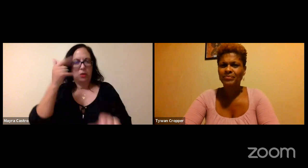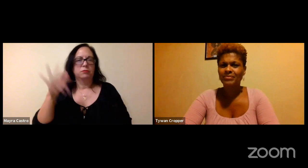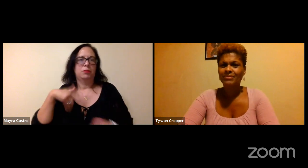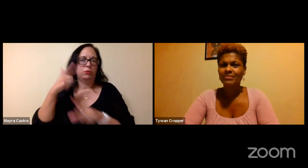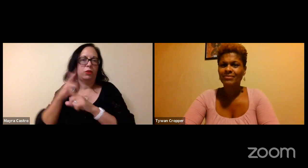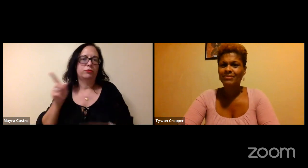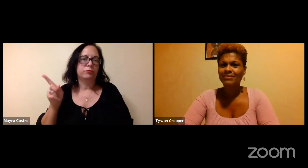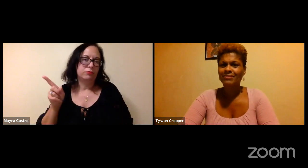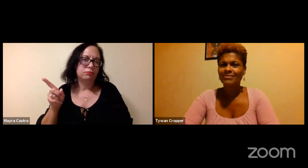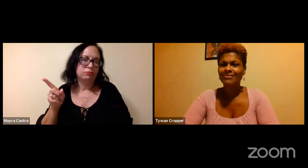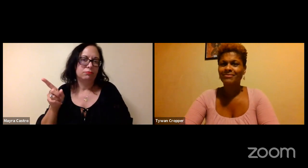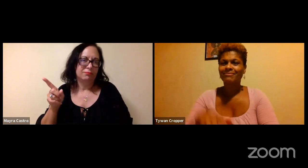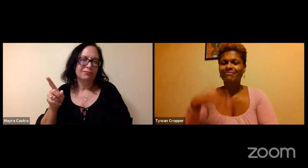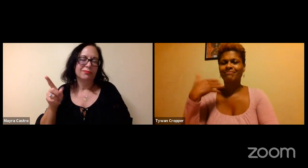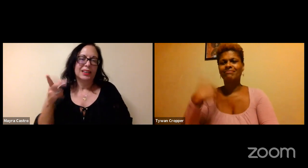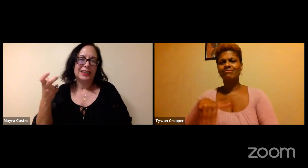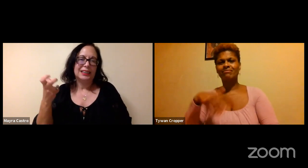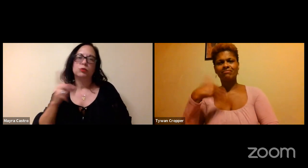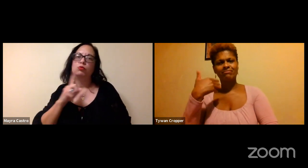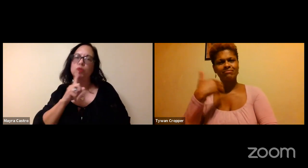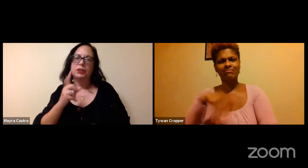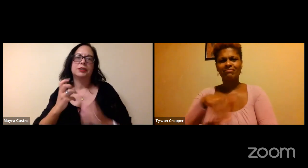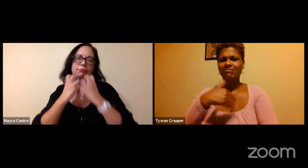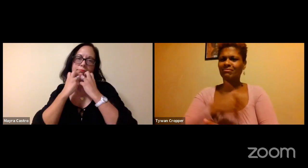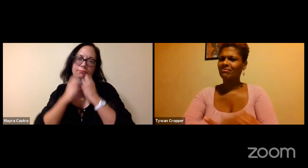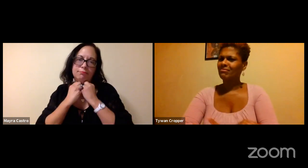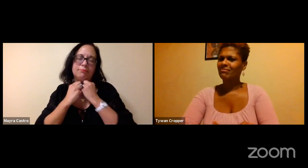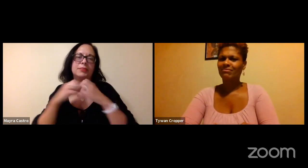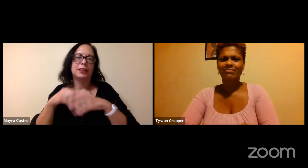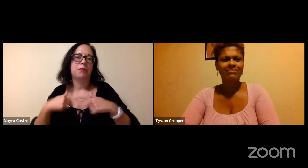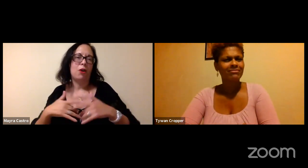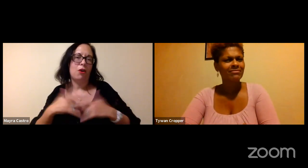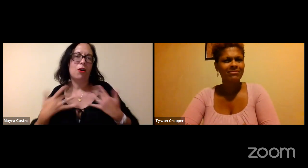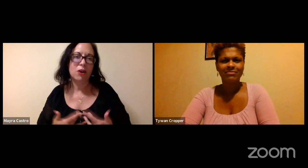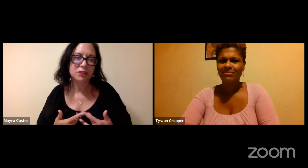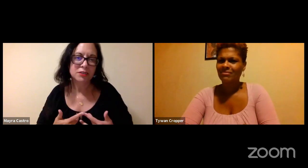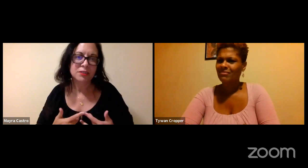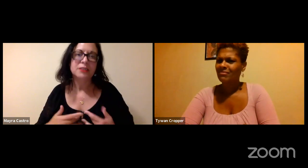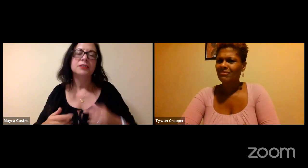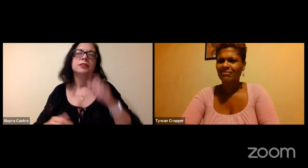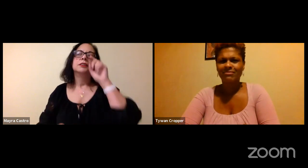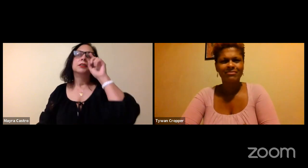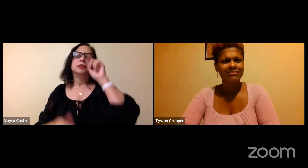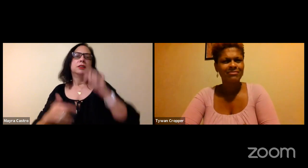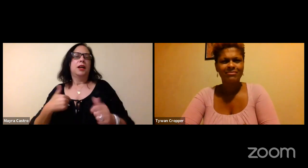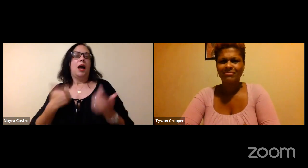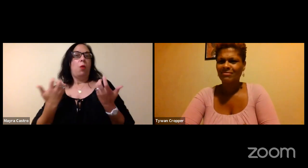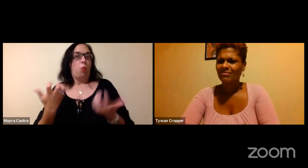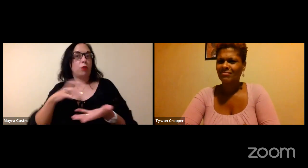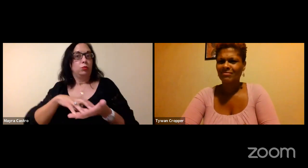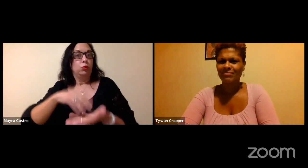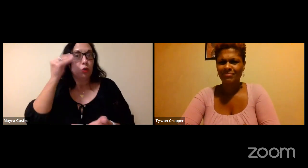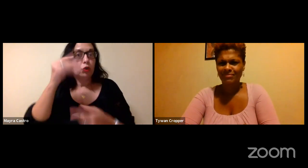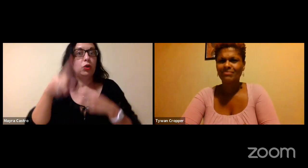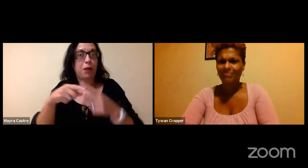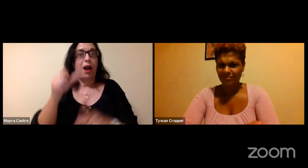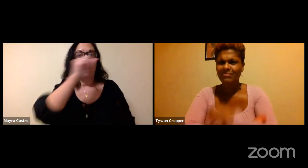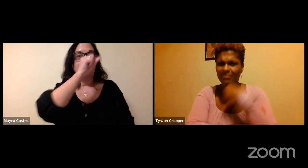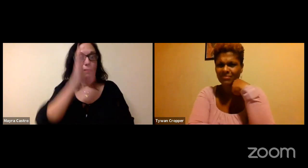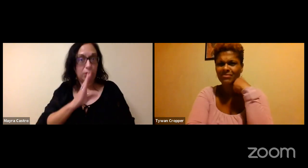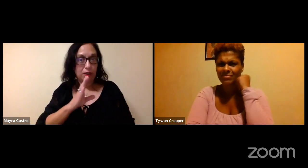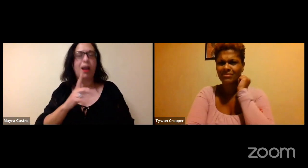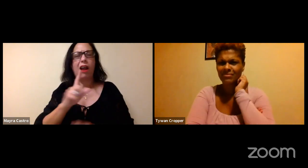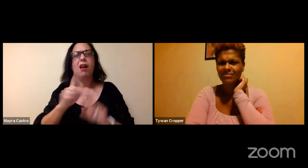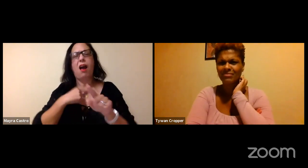So when I went to Gallaudet, I thought, you know what? I'm going to study psychology because my brother. I love my brother. He has a huge part of